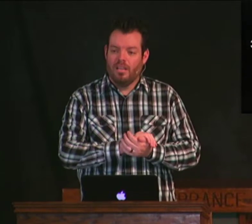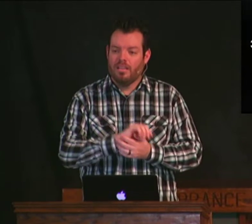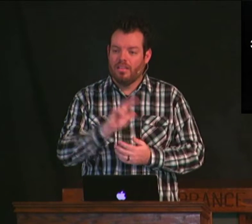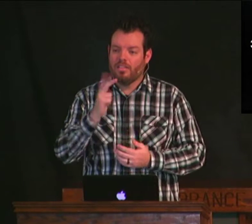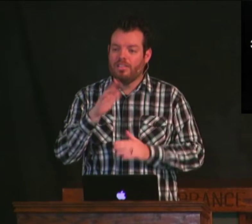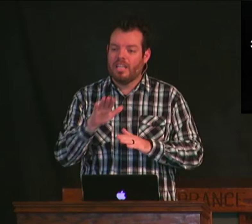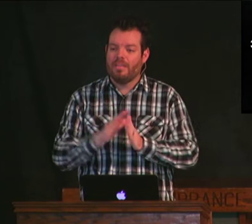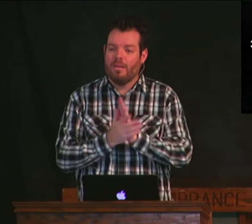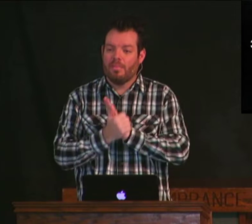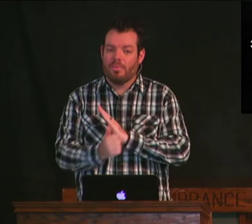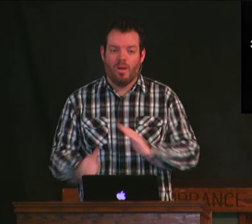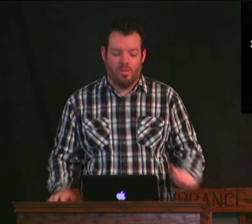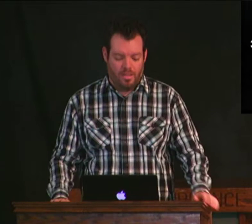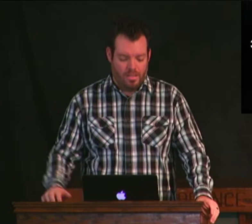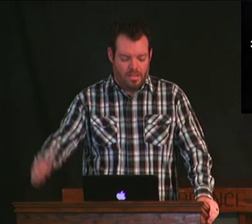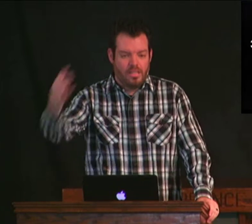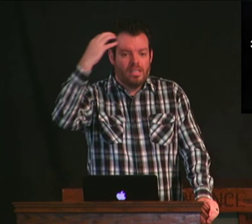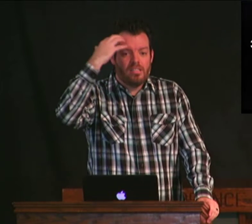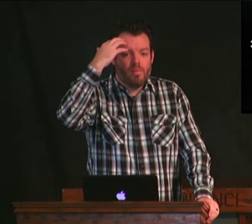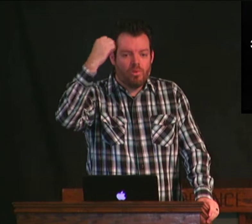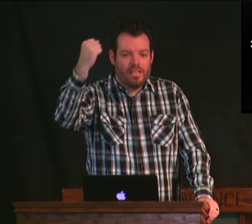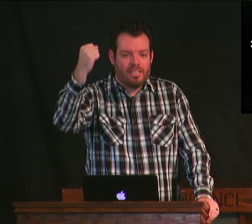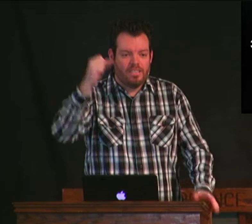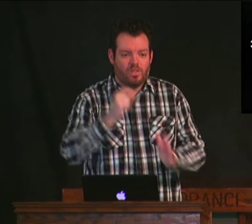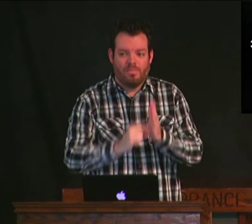And the third step becoming a pro is memorizing the Scriptures.